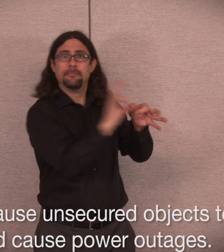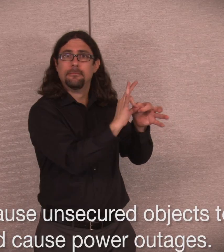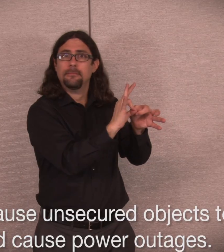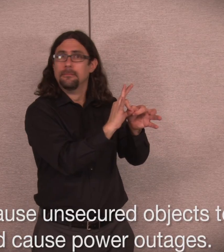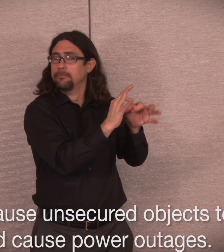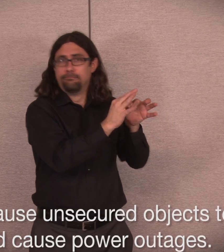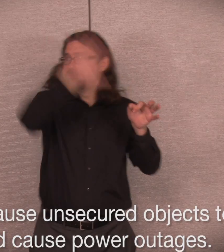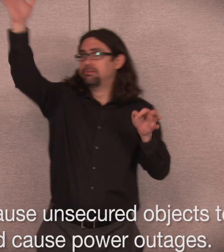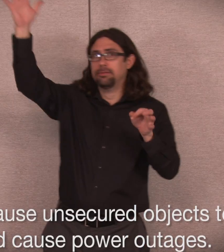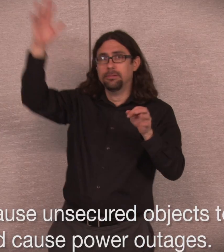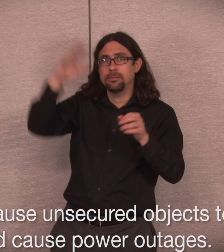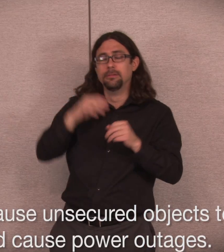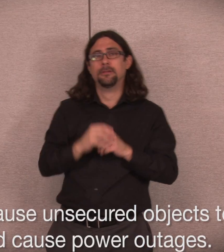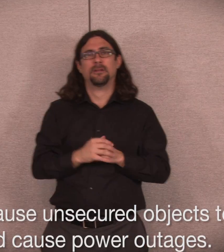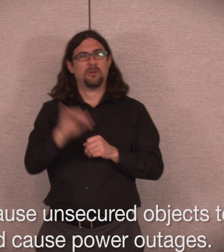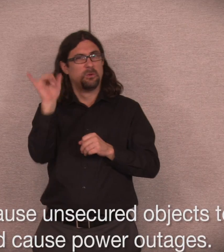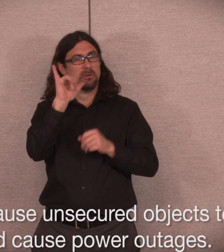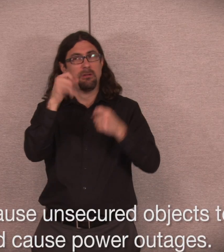cause unsecured objects to fly,